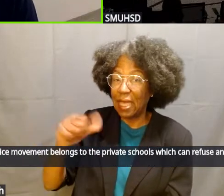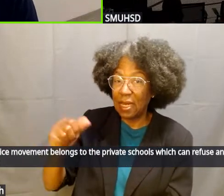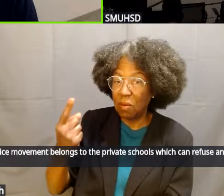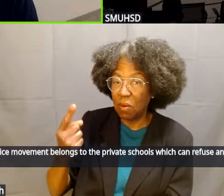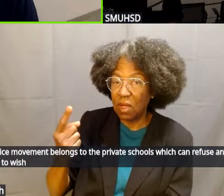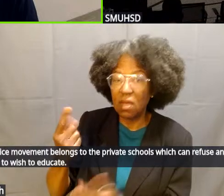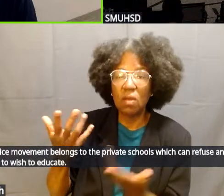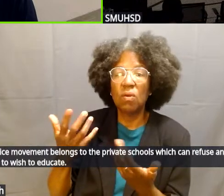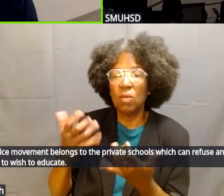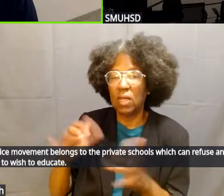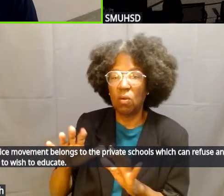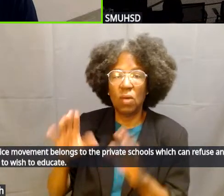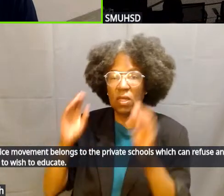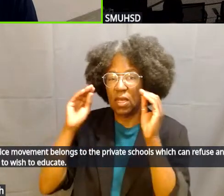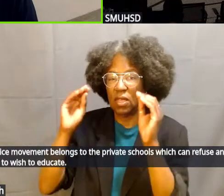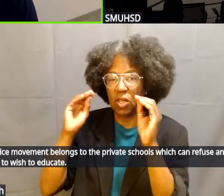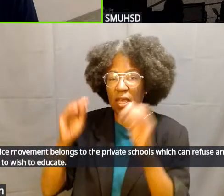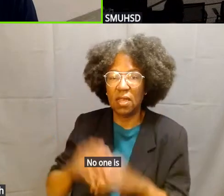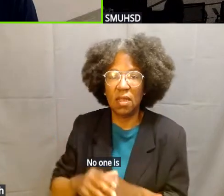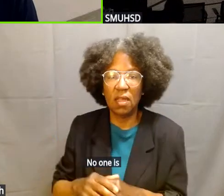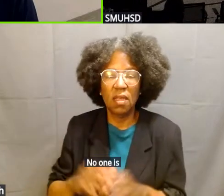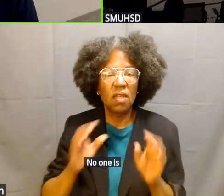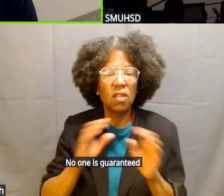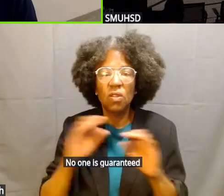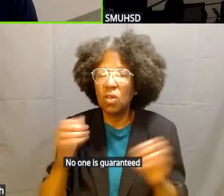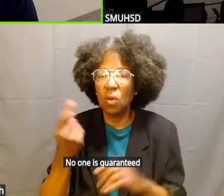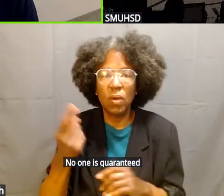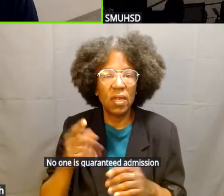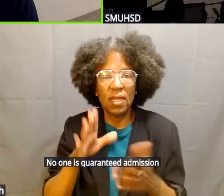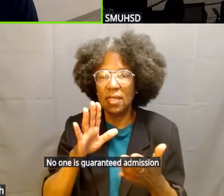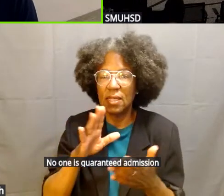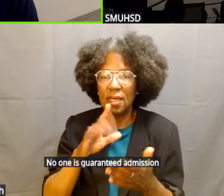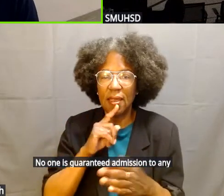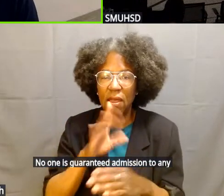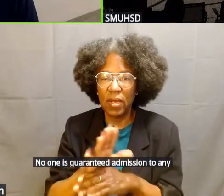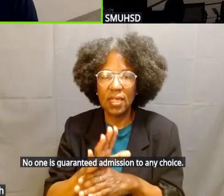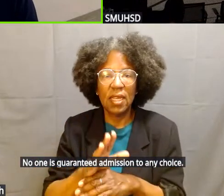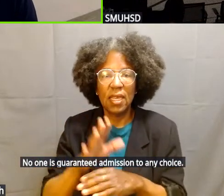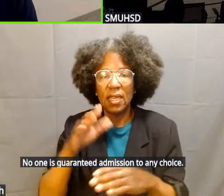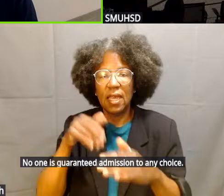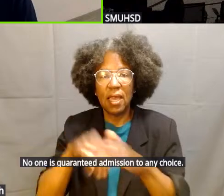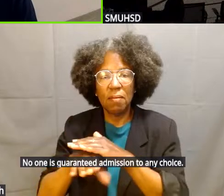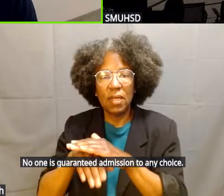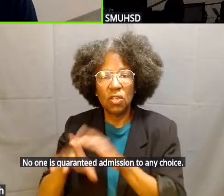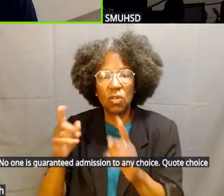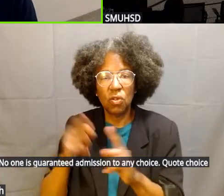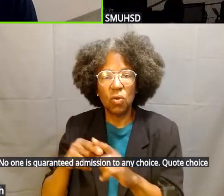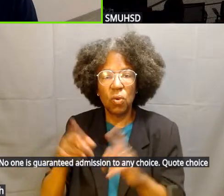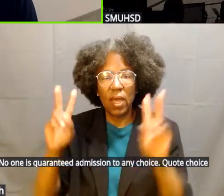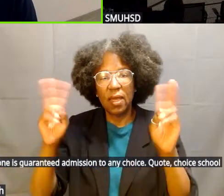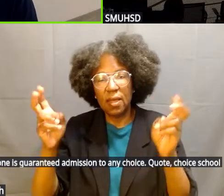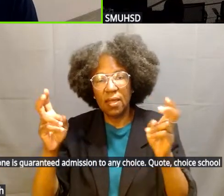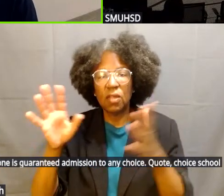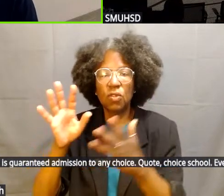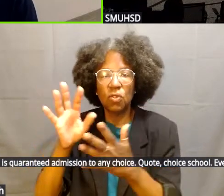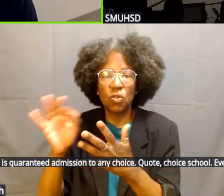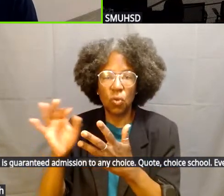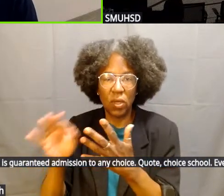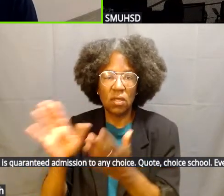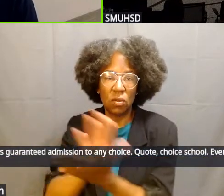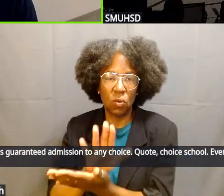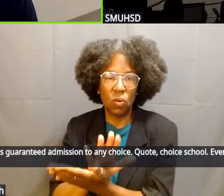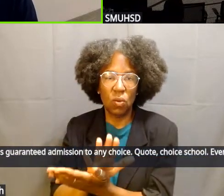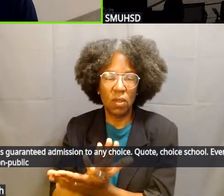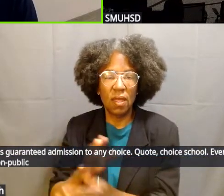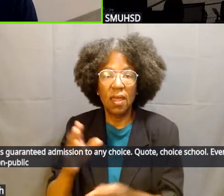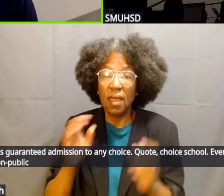educate. No one is guaranteed admission to any choice, quote, choice school. Even if every non-public school